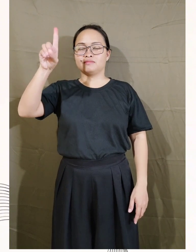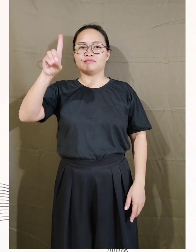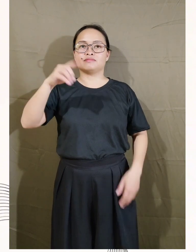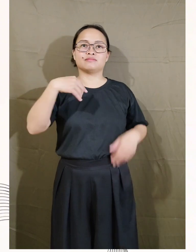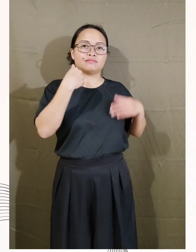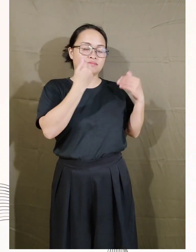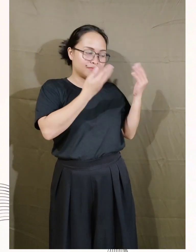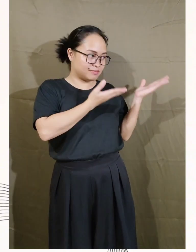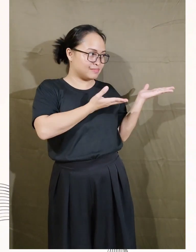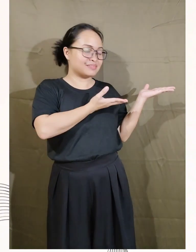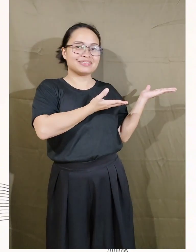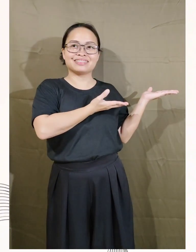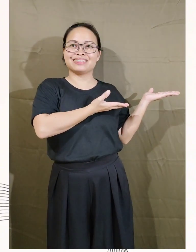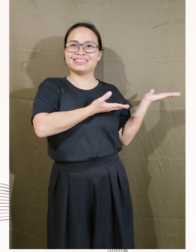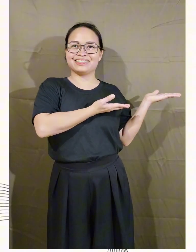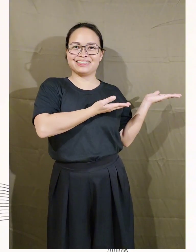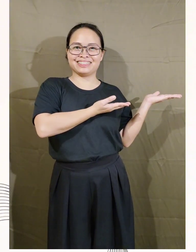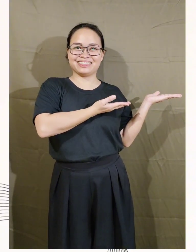subtrahend.